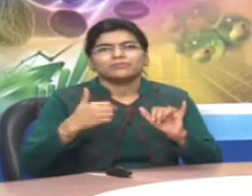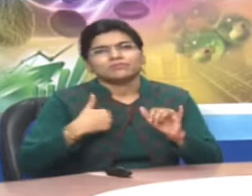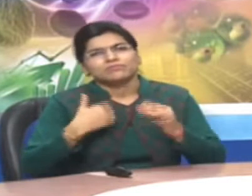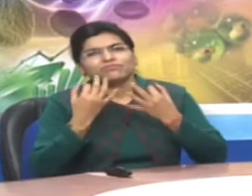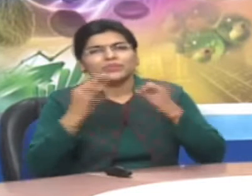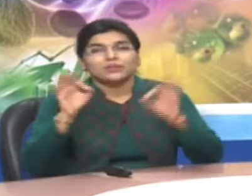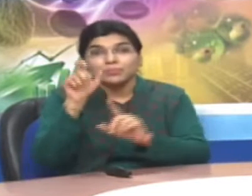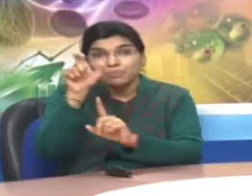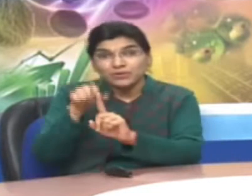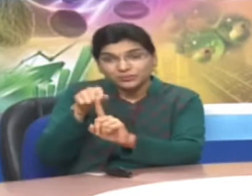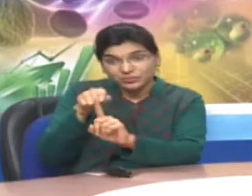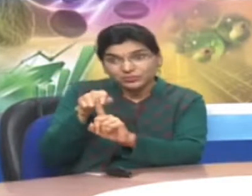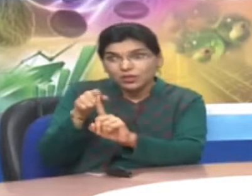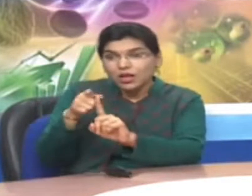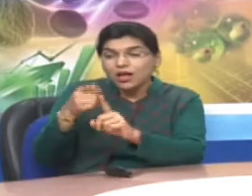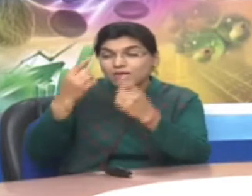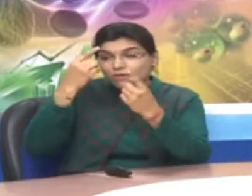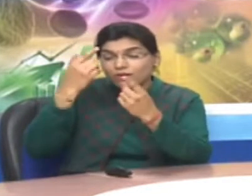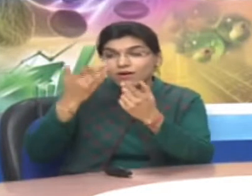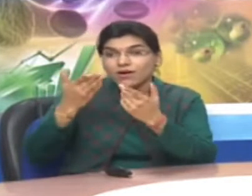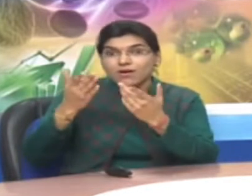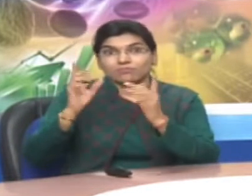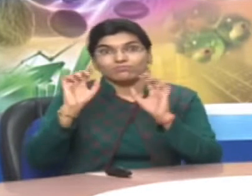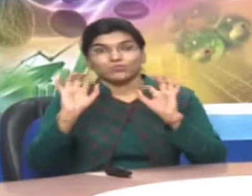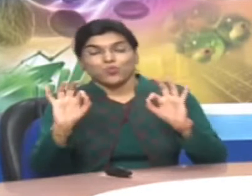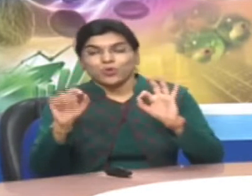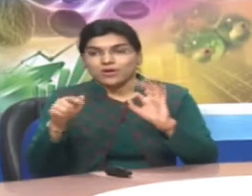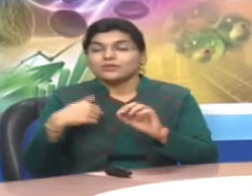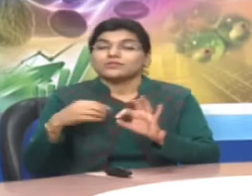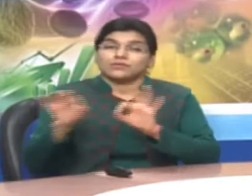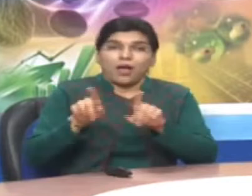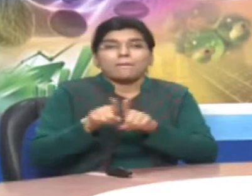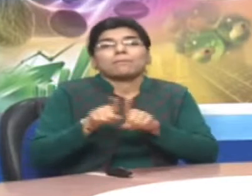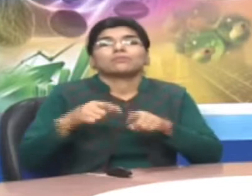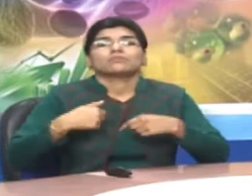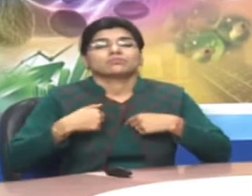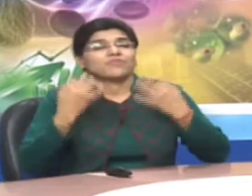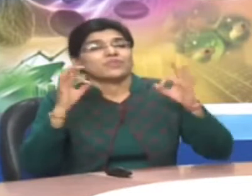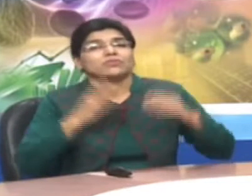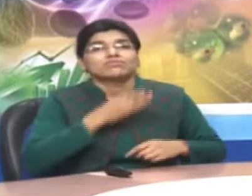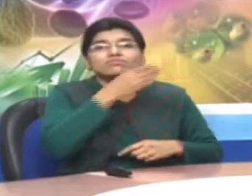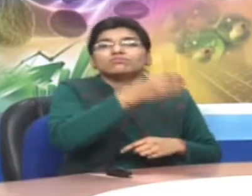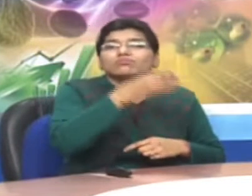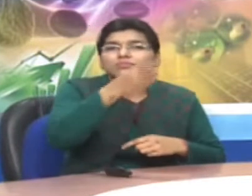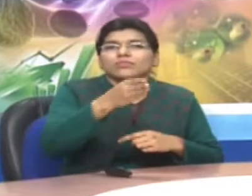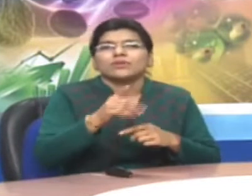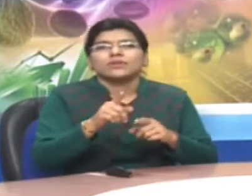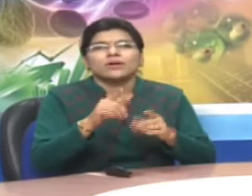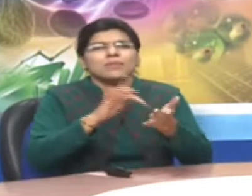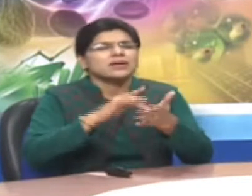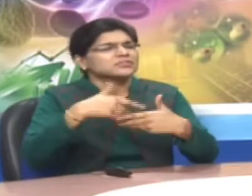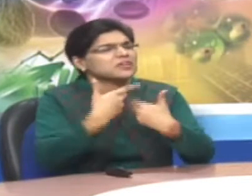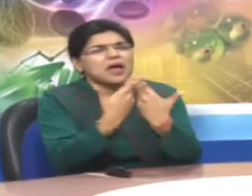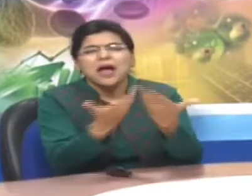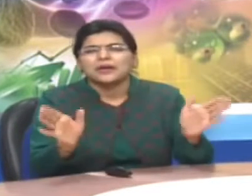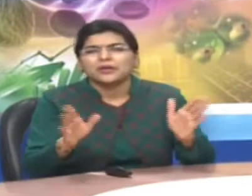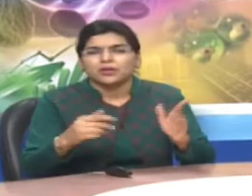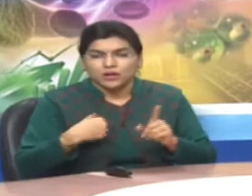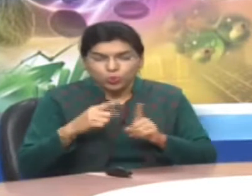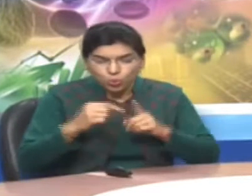hunted rat. As Vincent Charles Gerard, I am free to go to places,